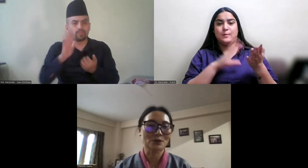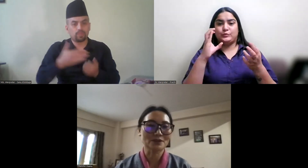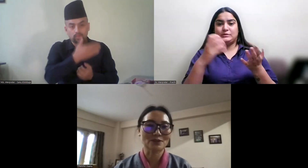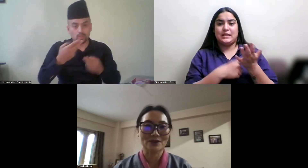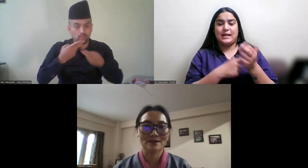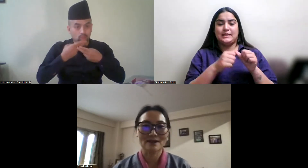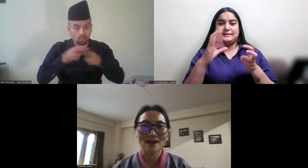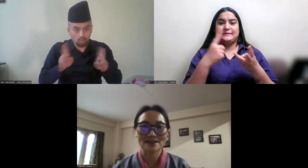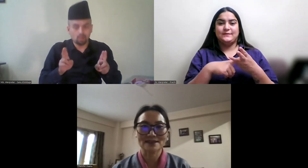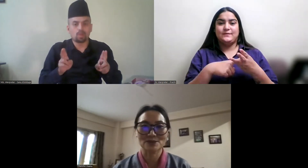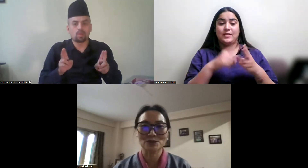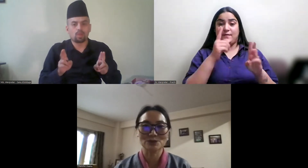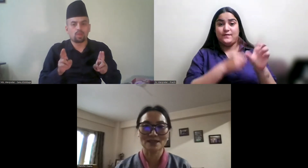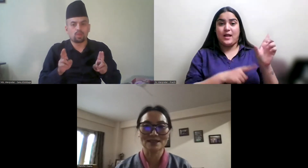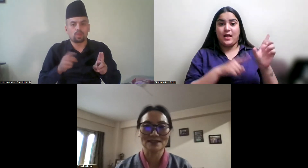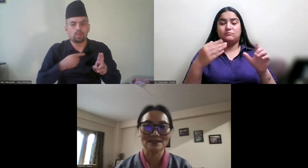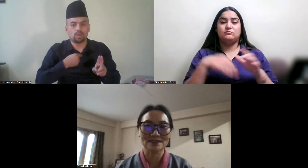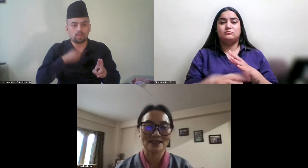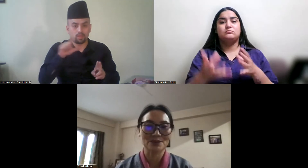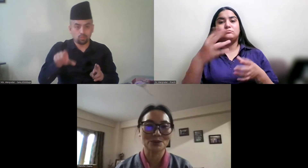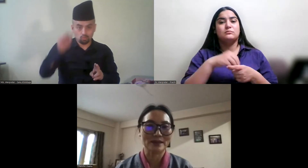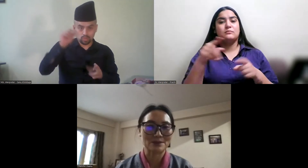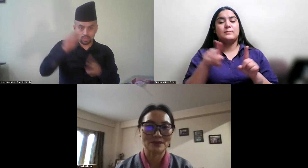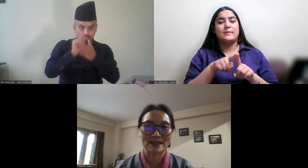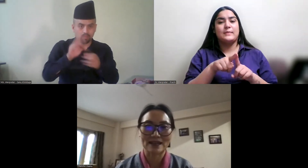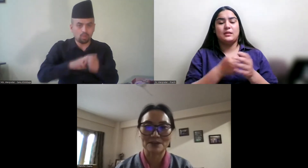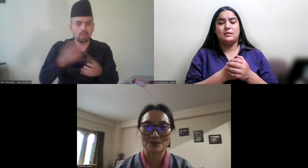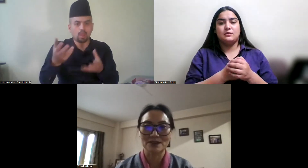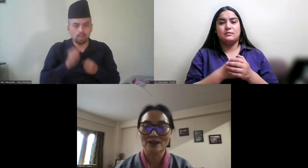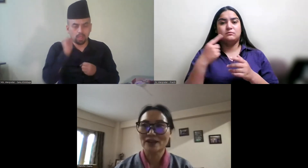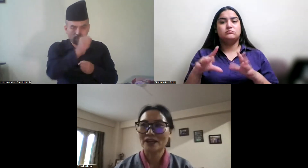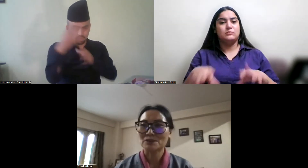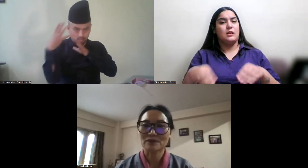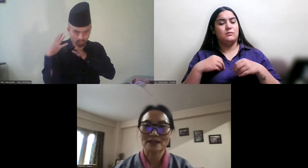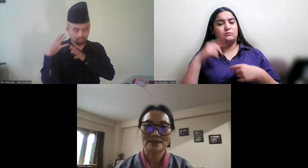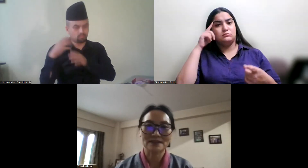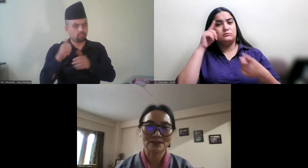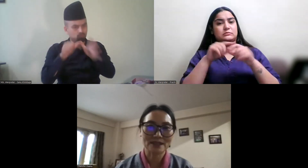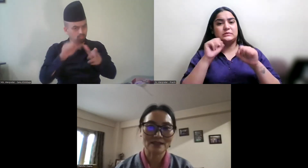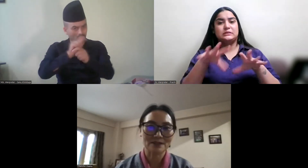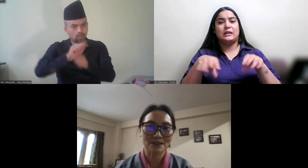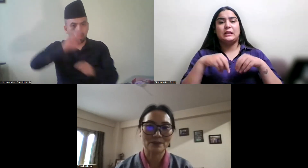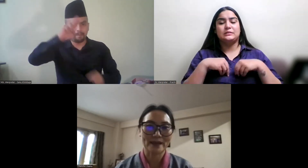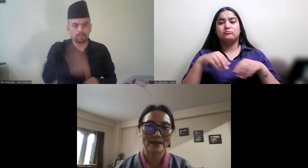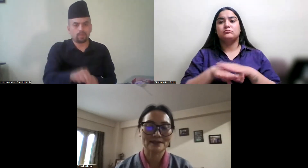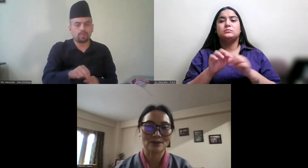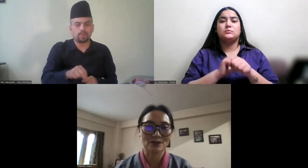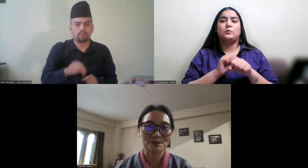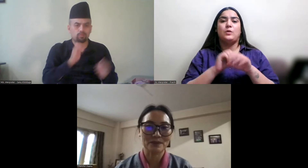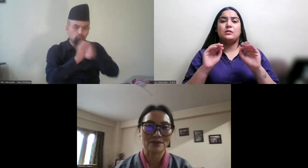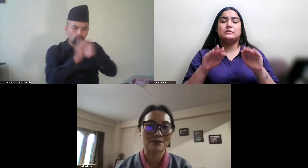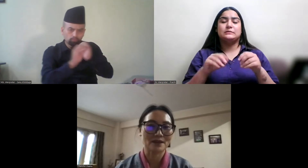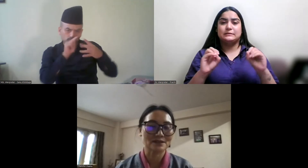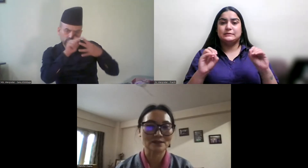the onus on us to choose our leaders and to hold them to account and provide critical feedback